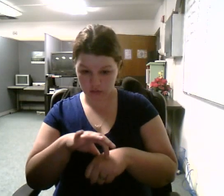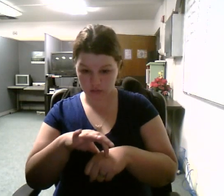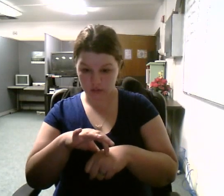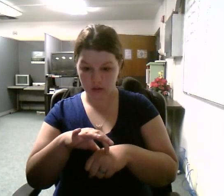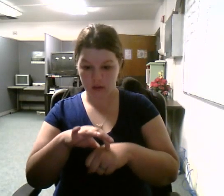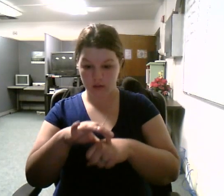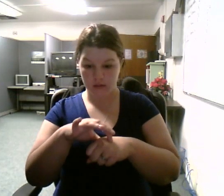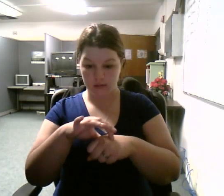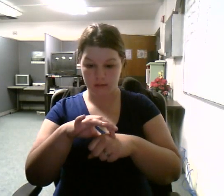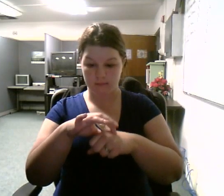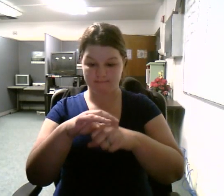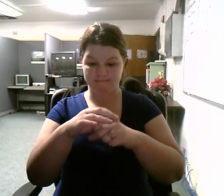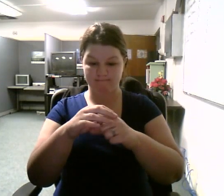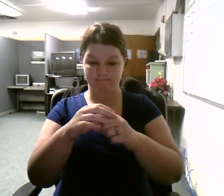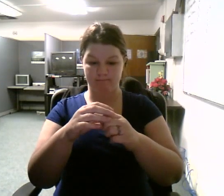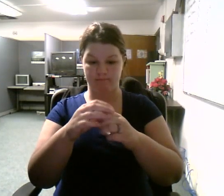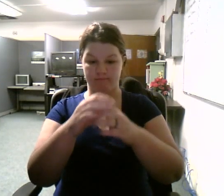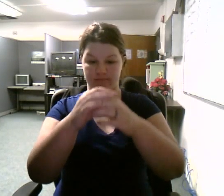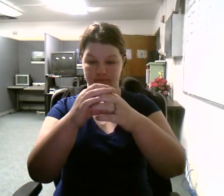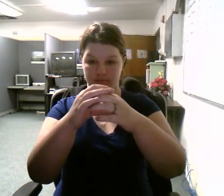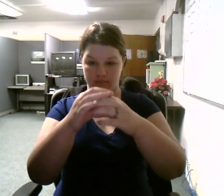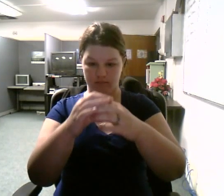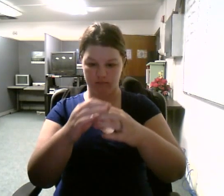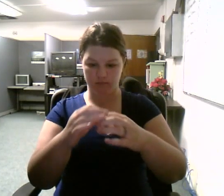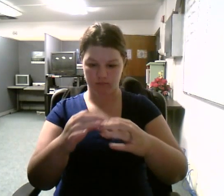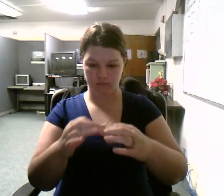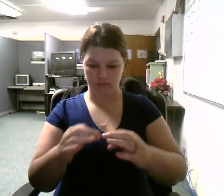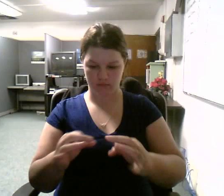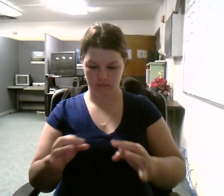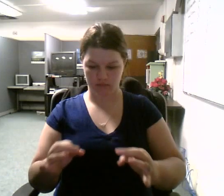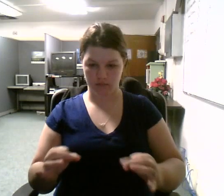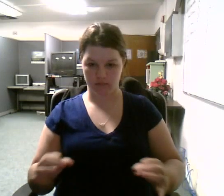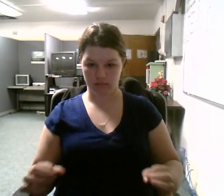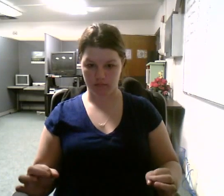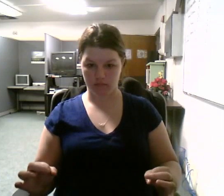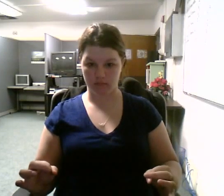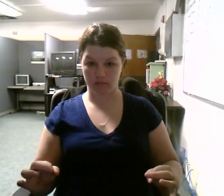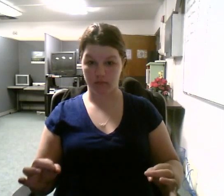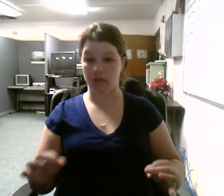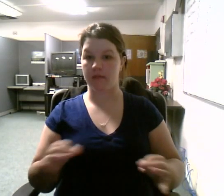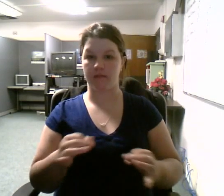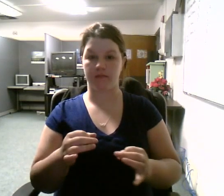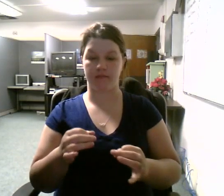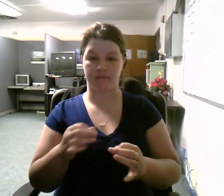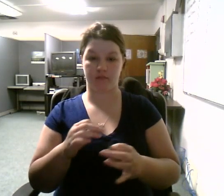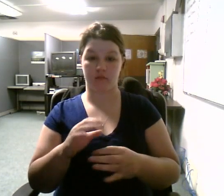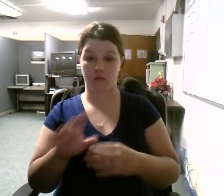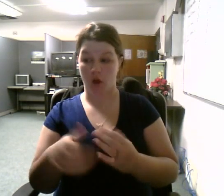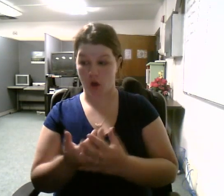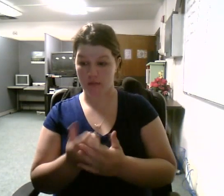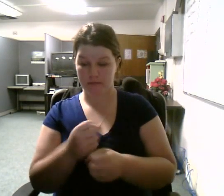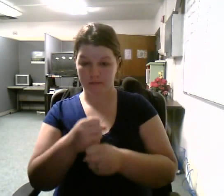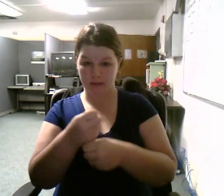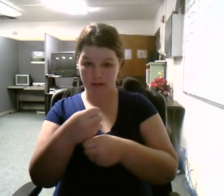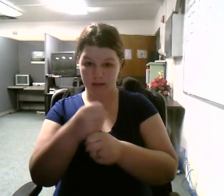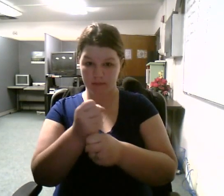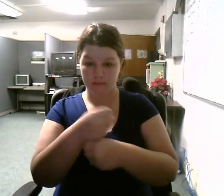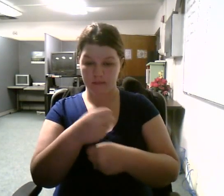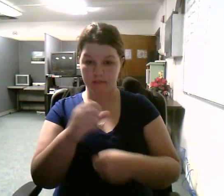cells that include proteins and organelles. Cells are small compartments that hold all of the